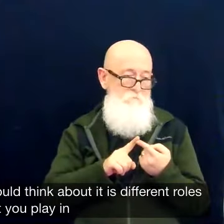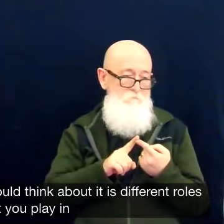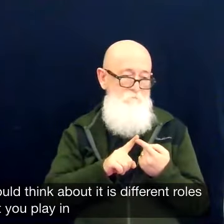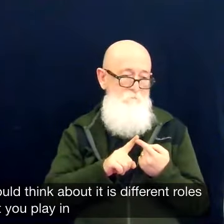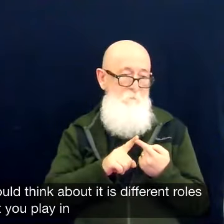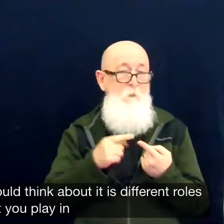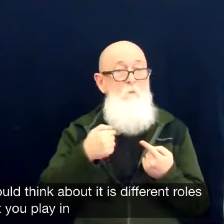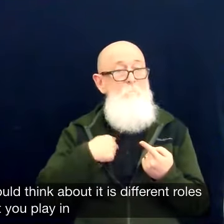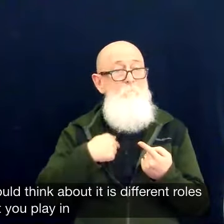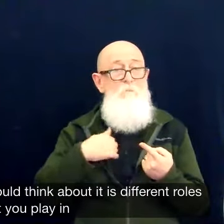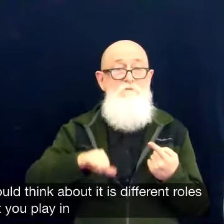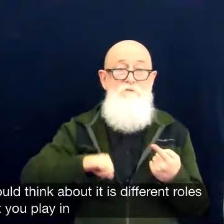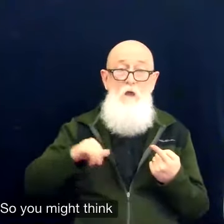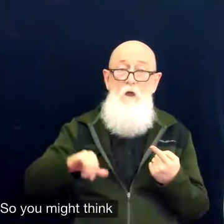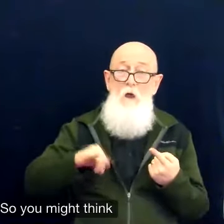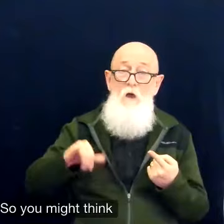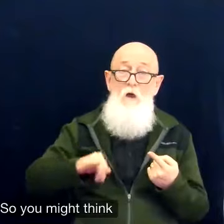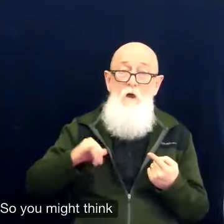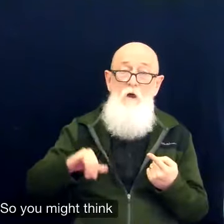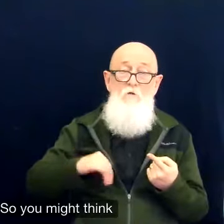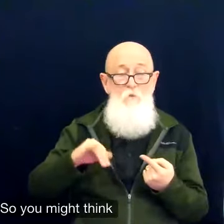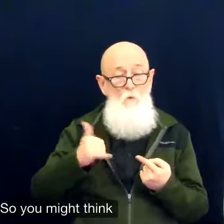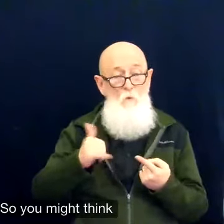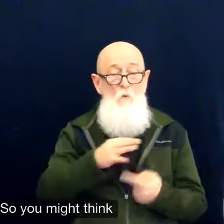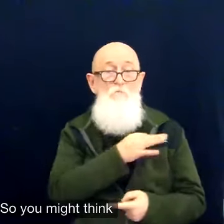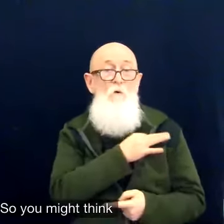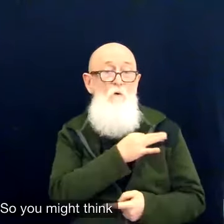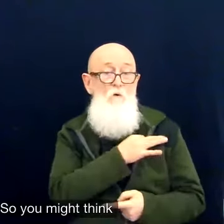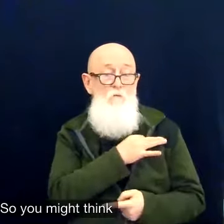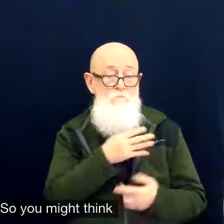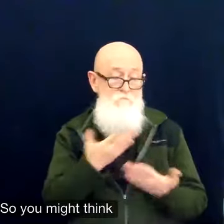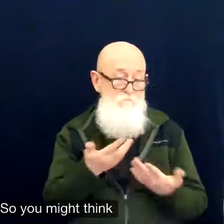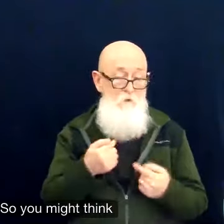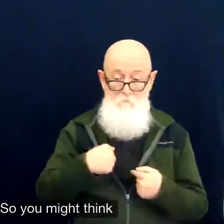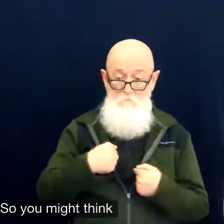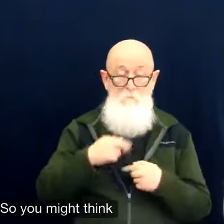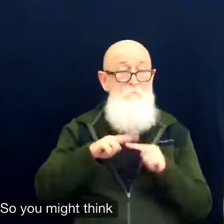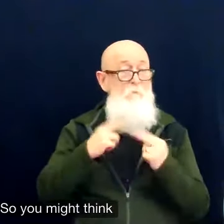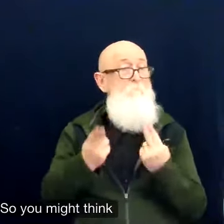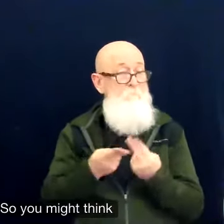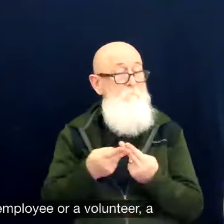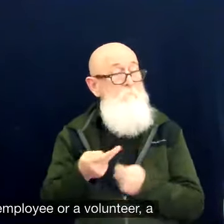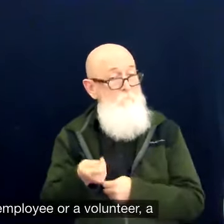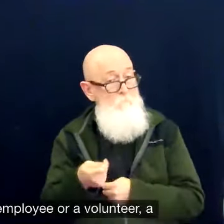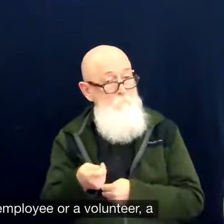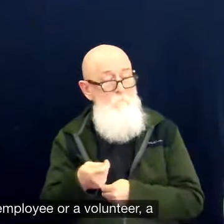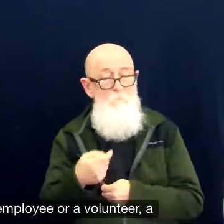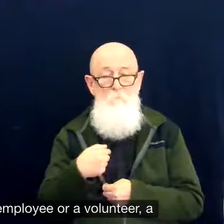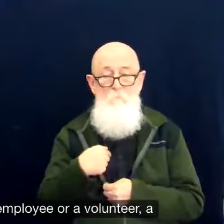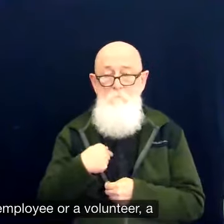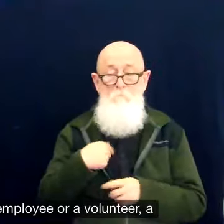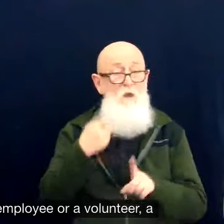an employee or a volunteer, a family member, an advocate,